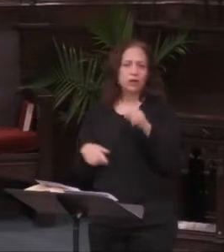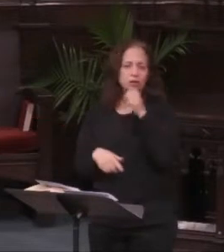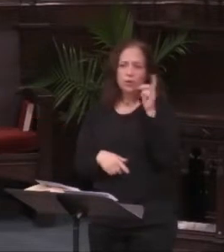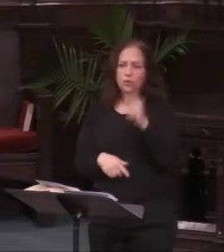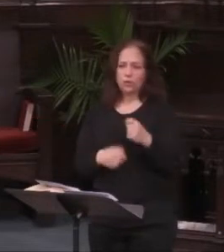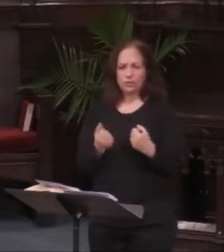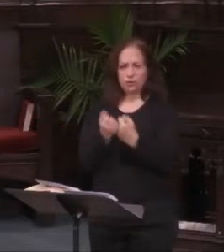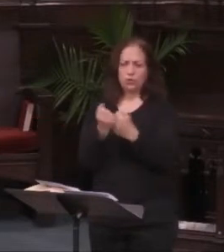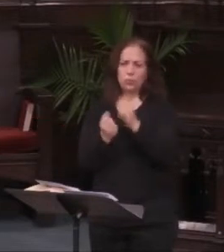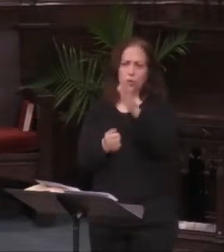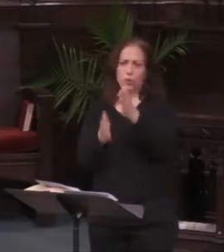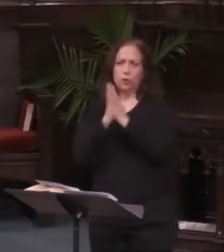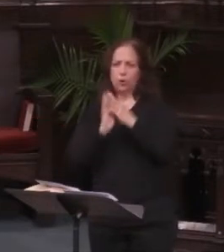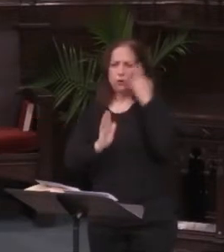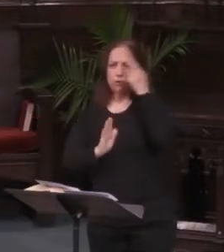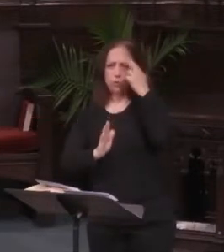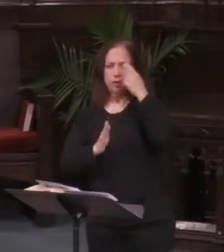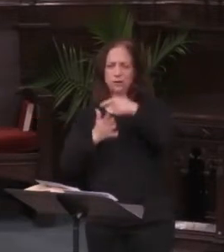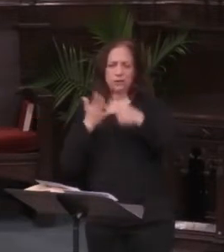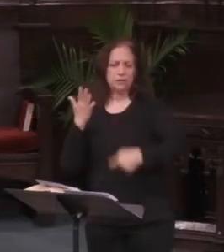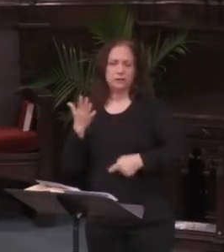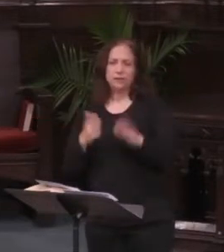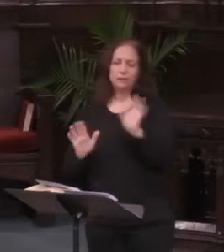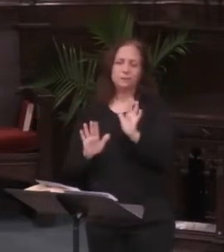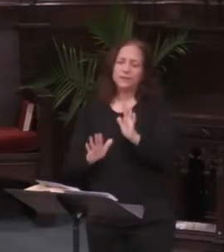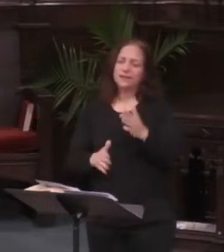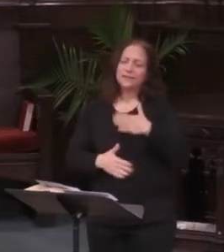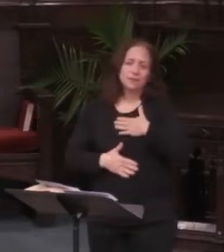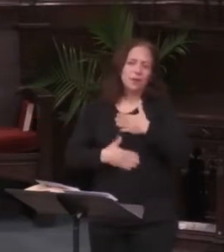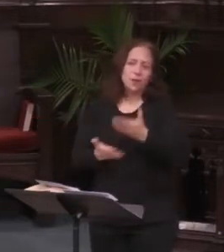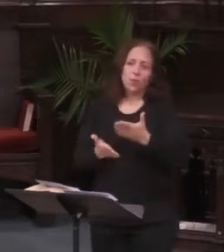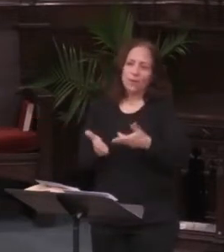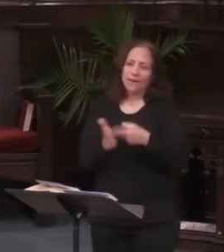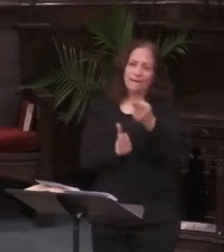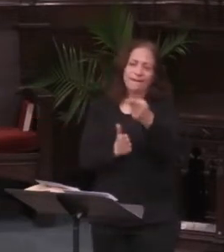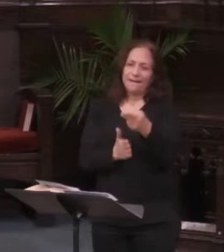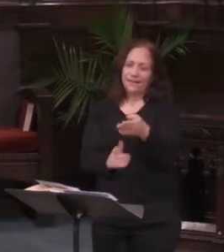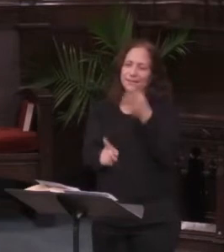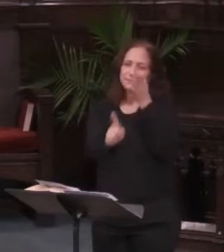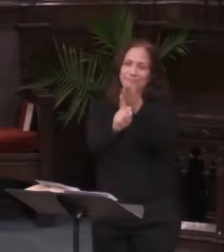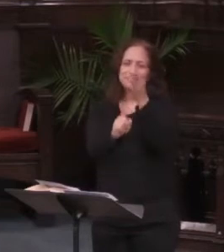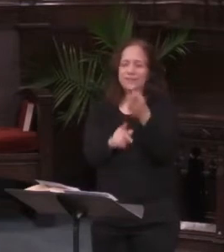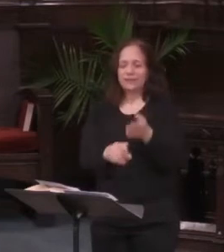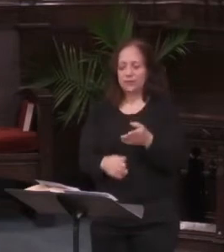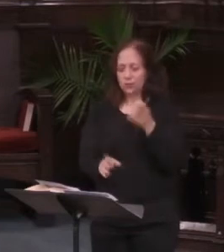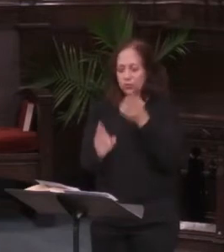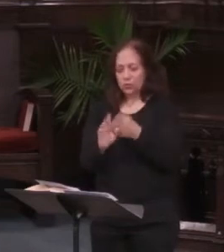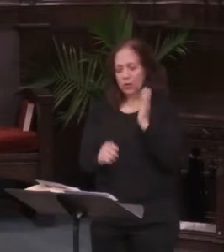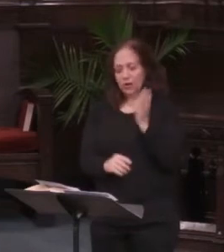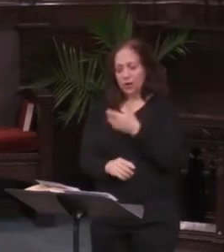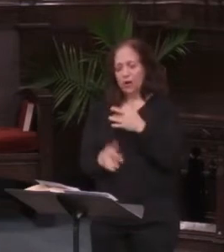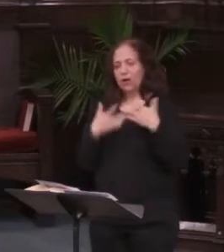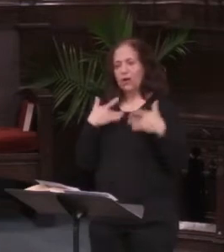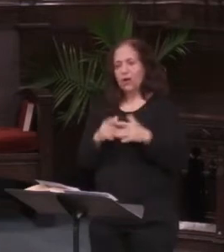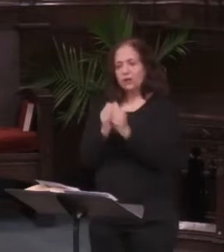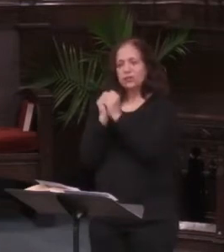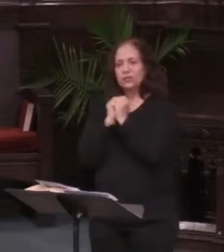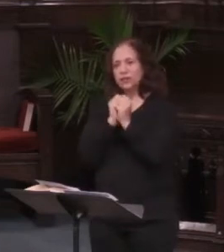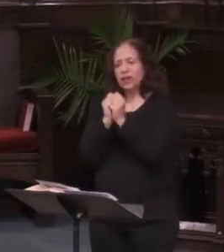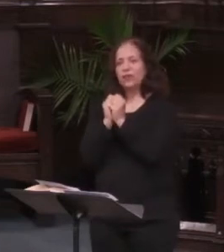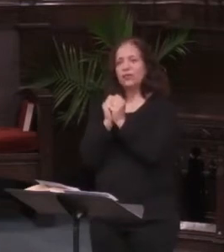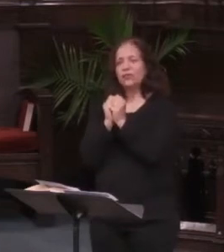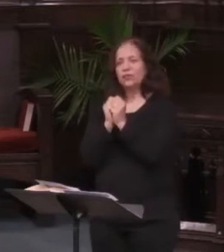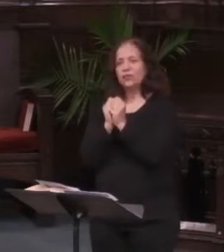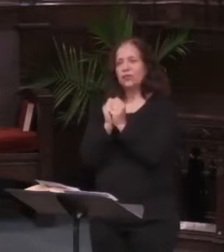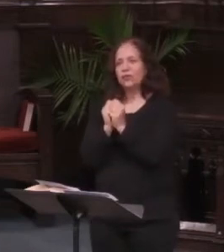your prayers. We are invited to be open and honest. Let us join our hearts together in prayer